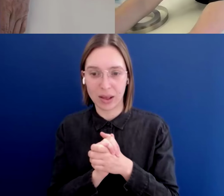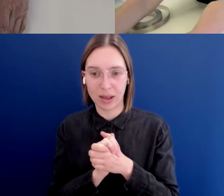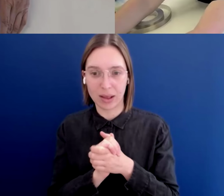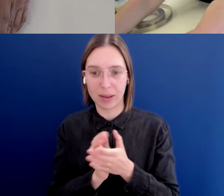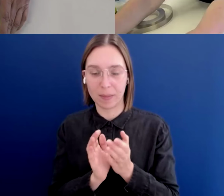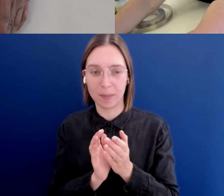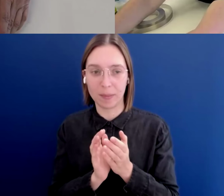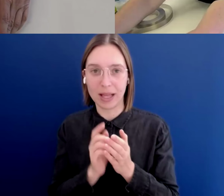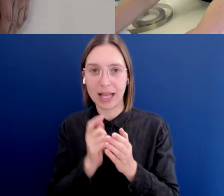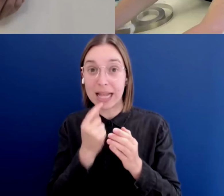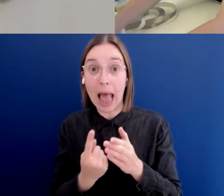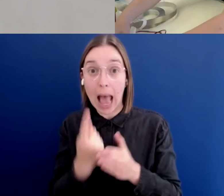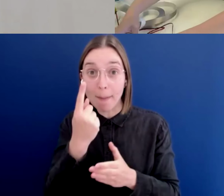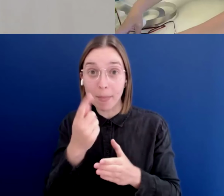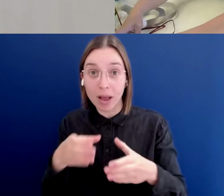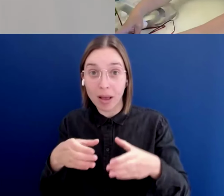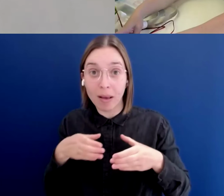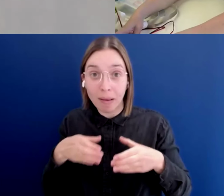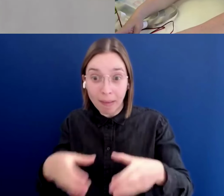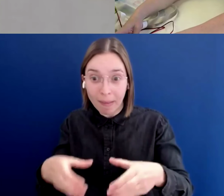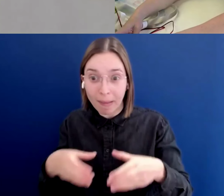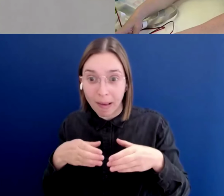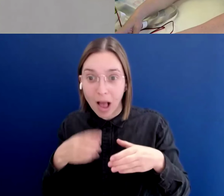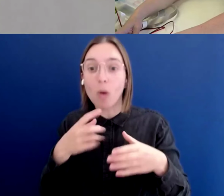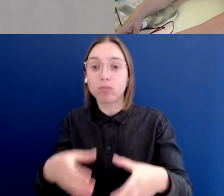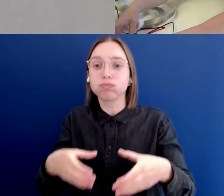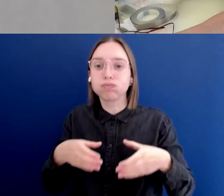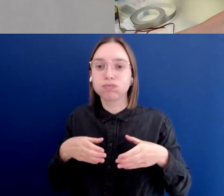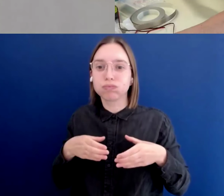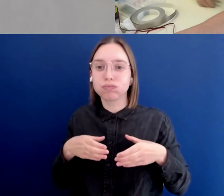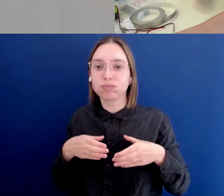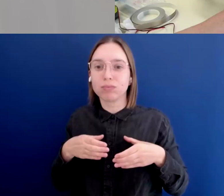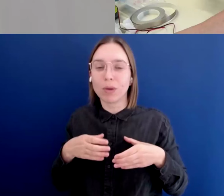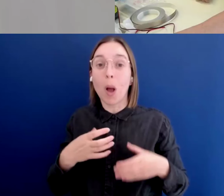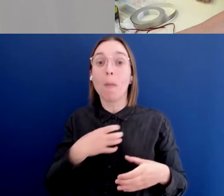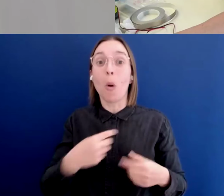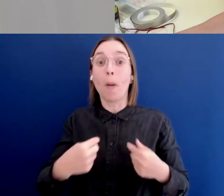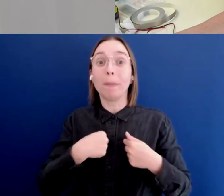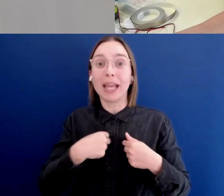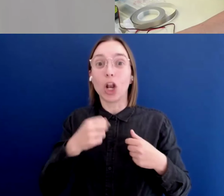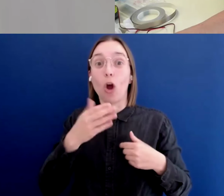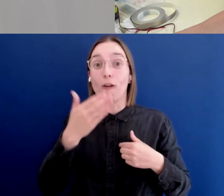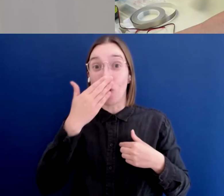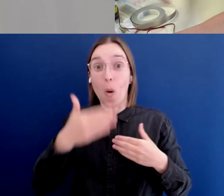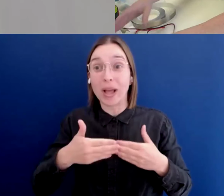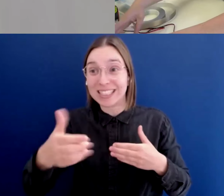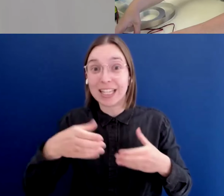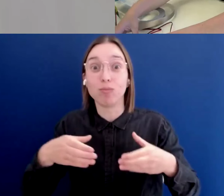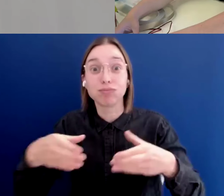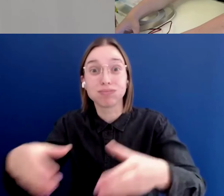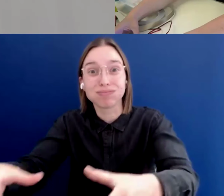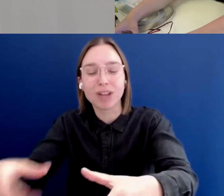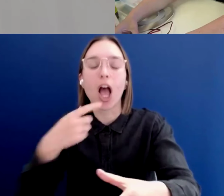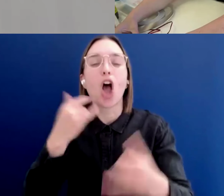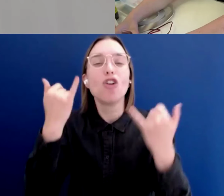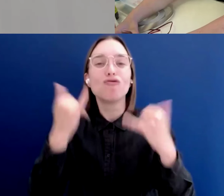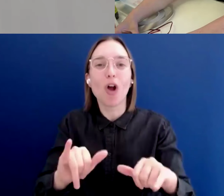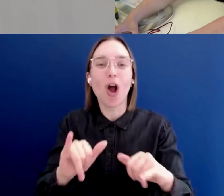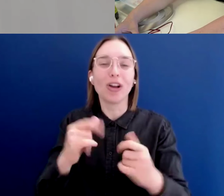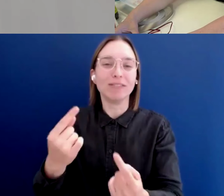so Hold on. Further back towards me, not further forwards. I'm going the wrong direction. That's why it